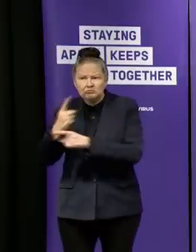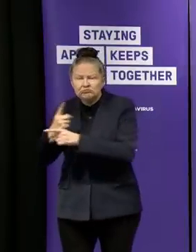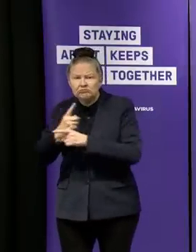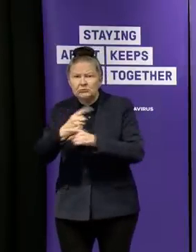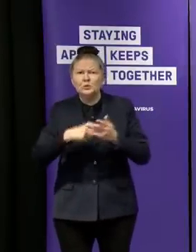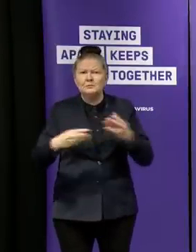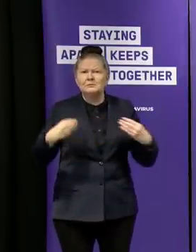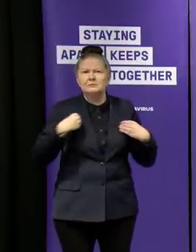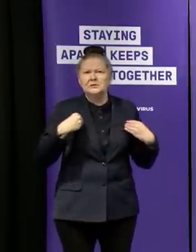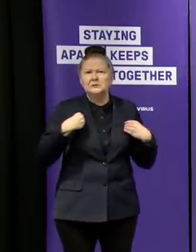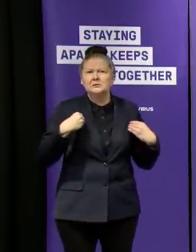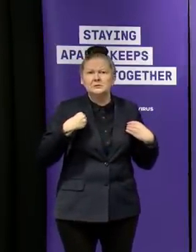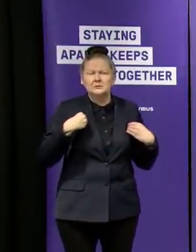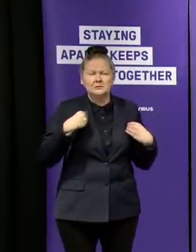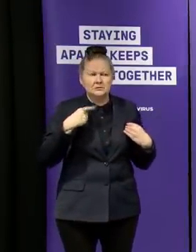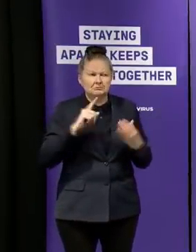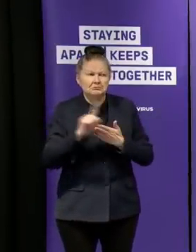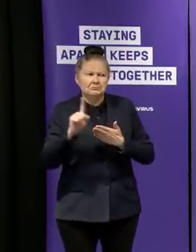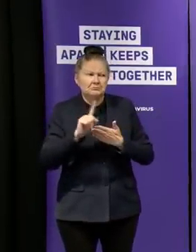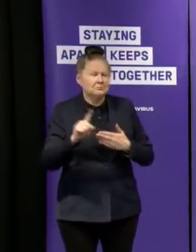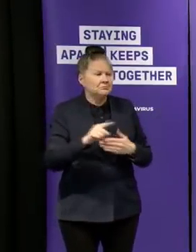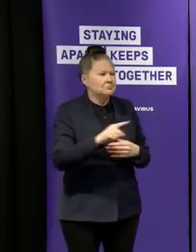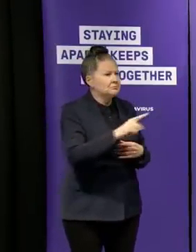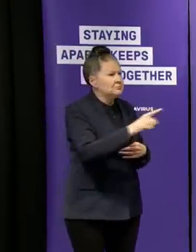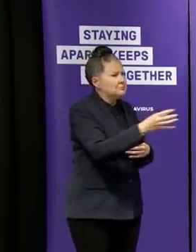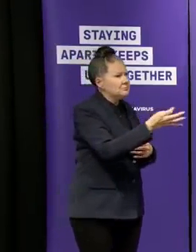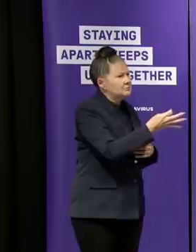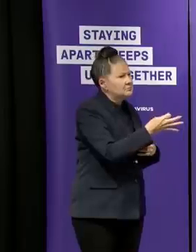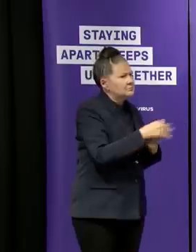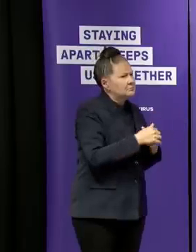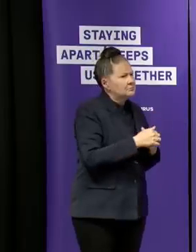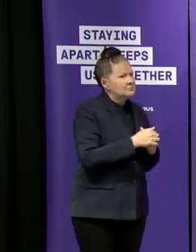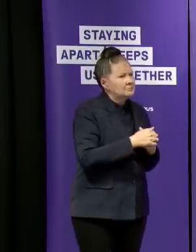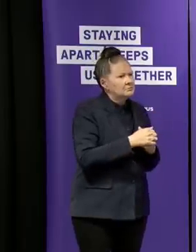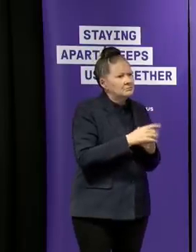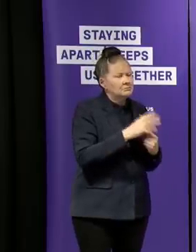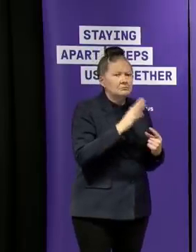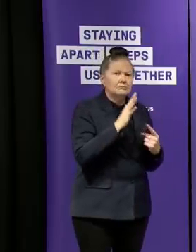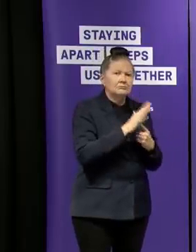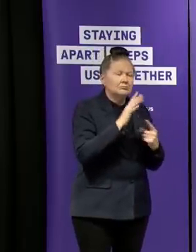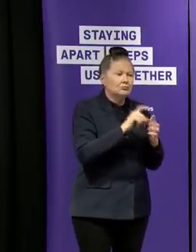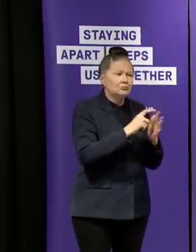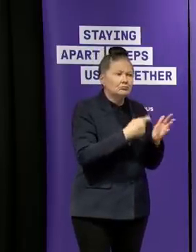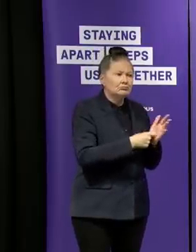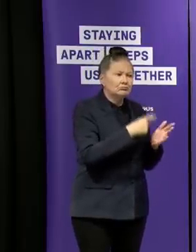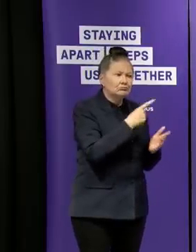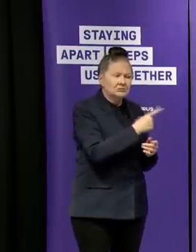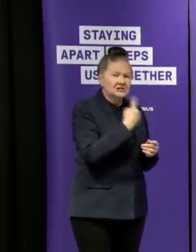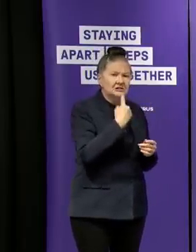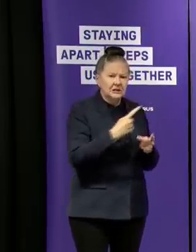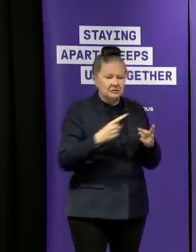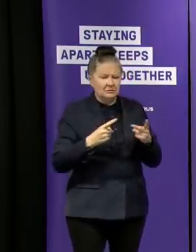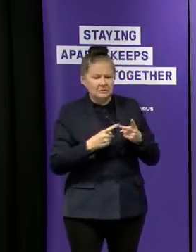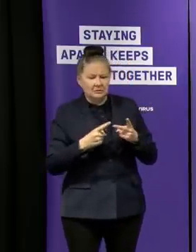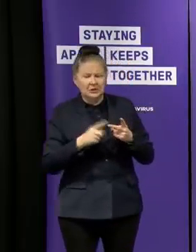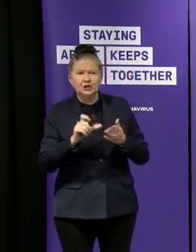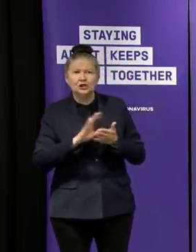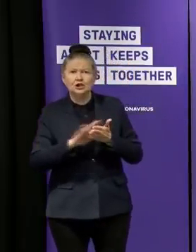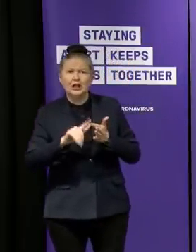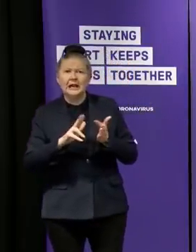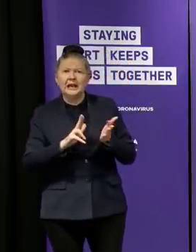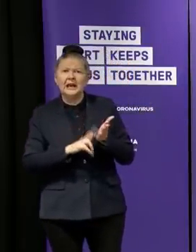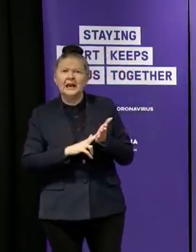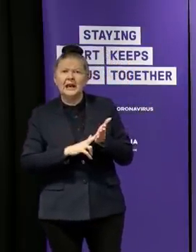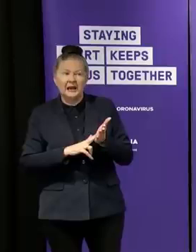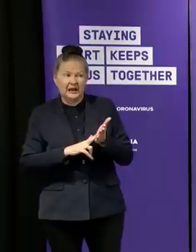detail. Thank you. So Professor Sutton just said that the Deputy Cho was at the AHPCC